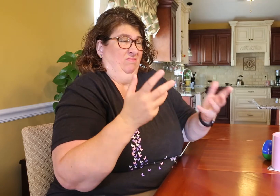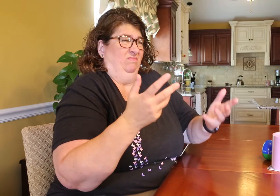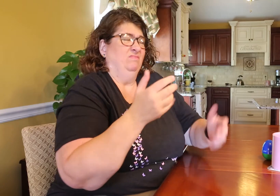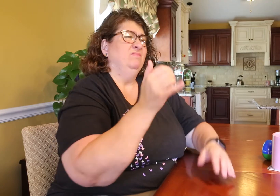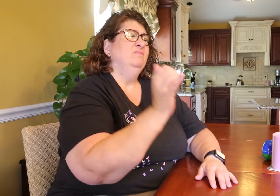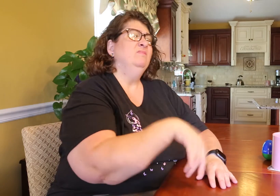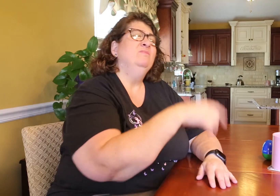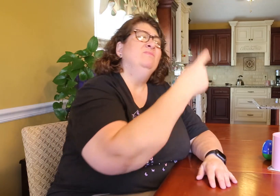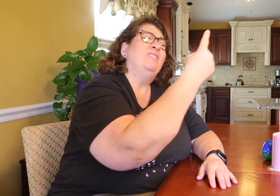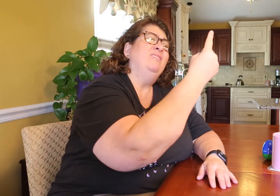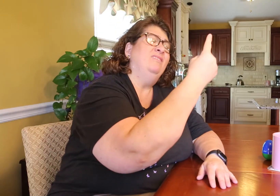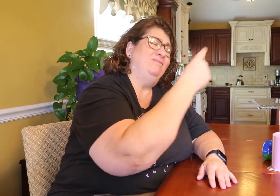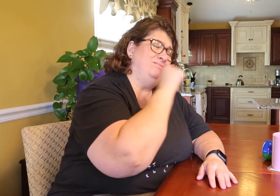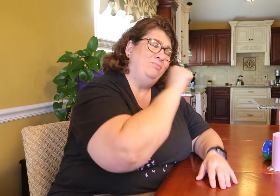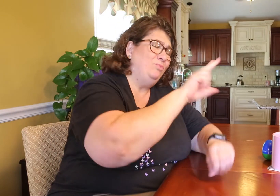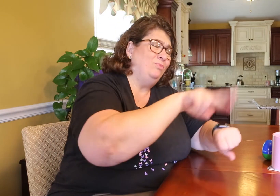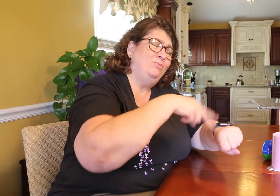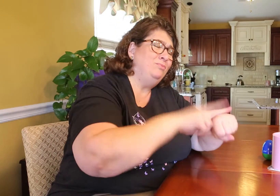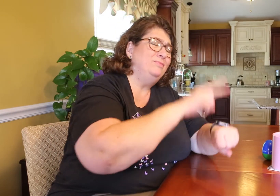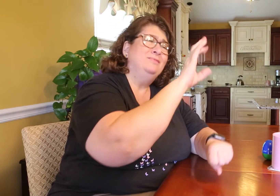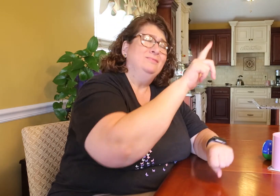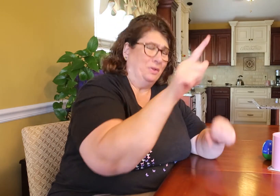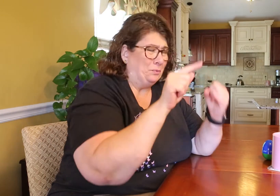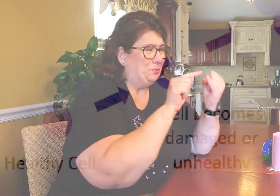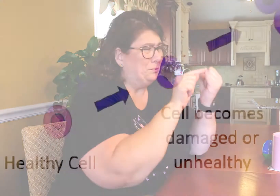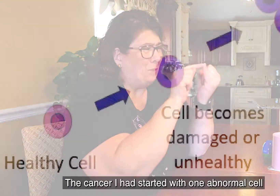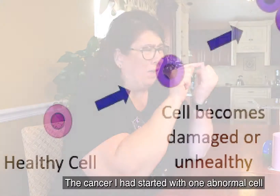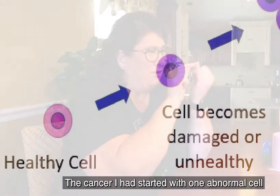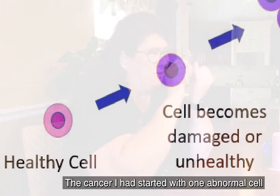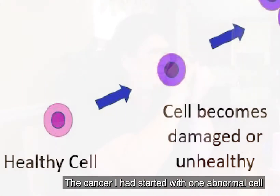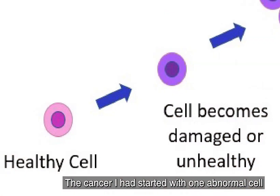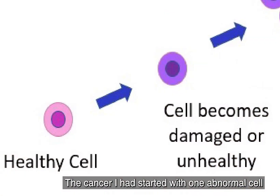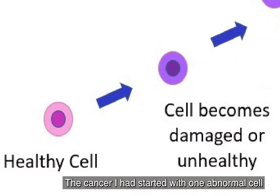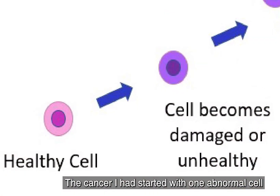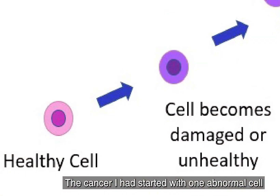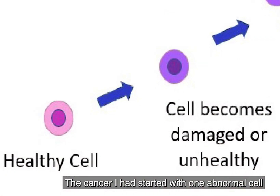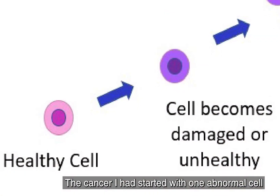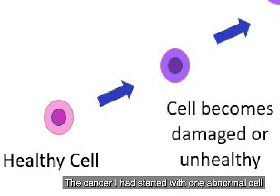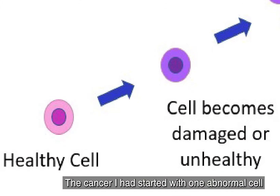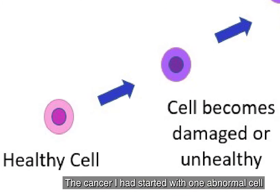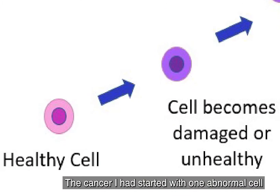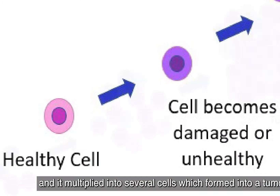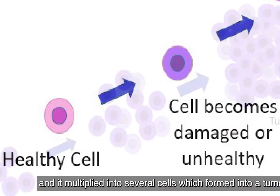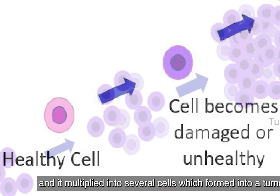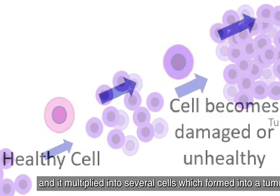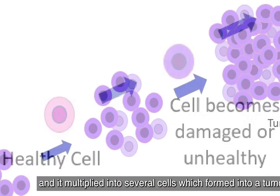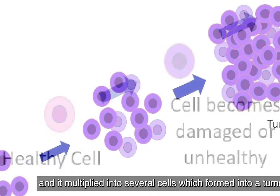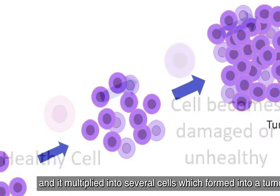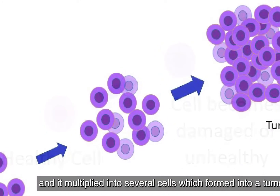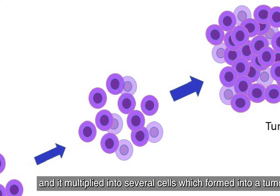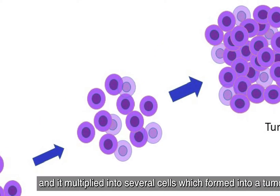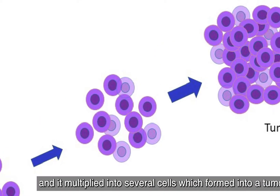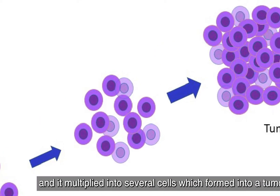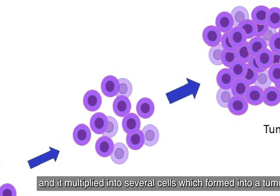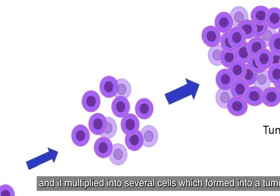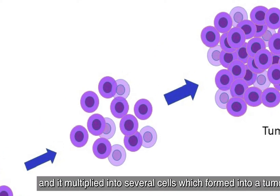The cancer I had started with one abnormal cell, and it multiplied into several